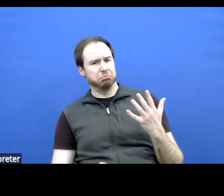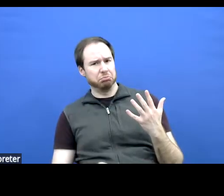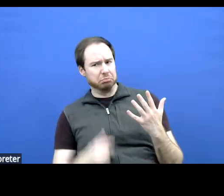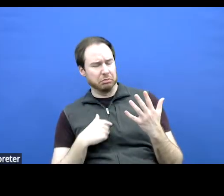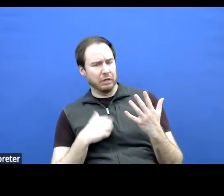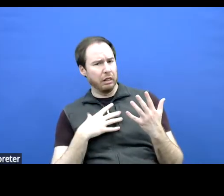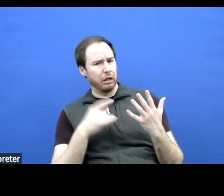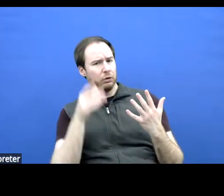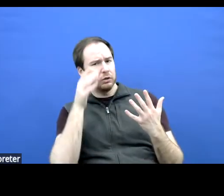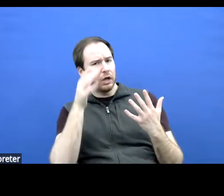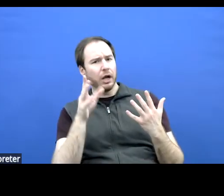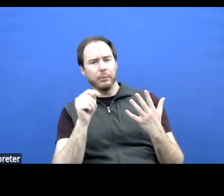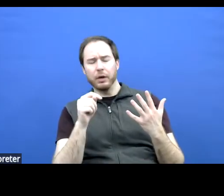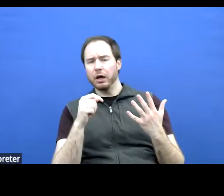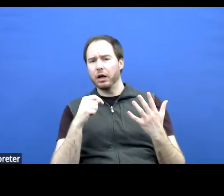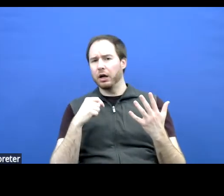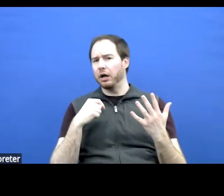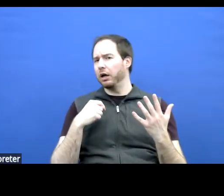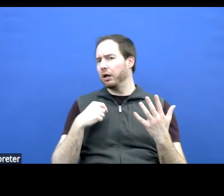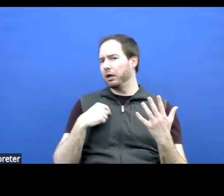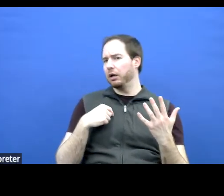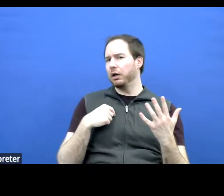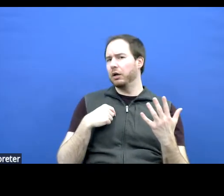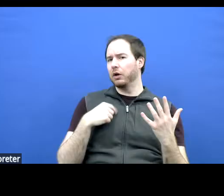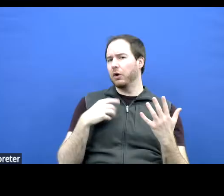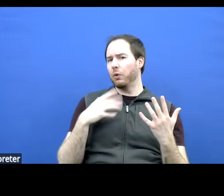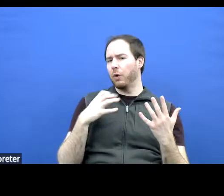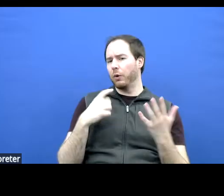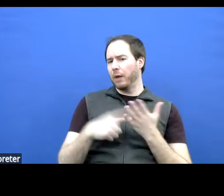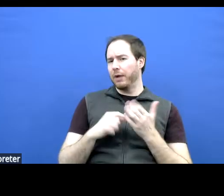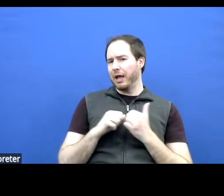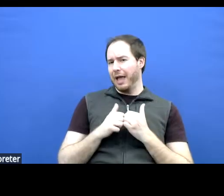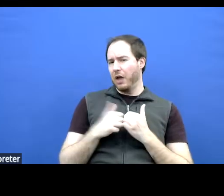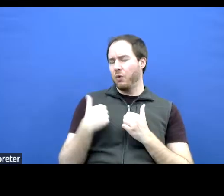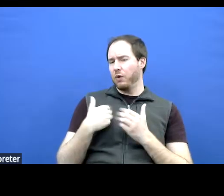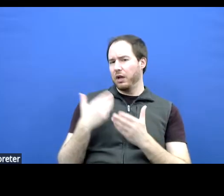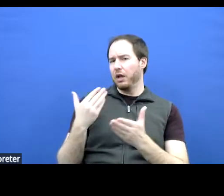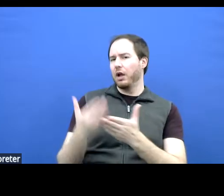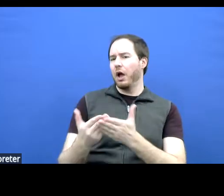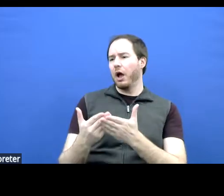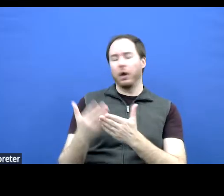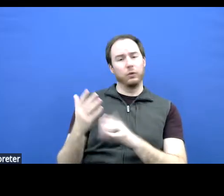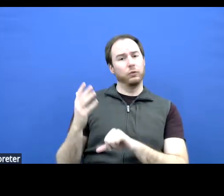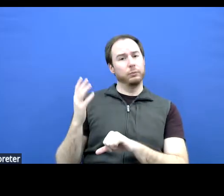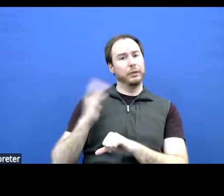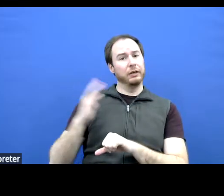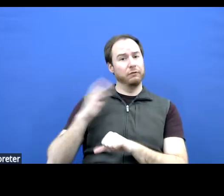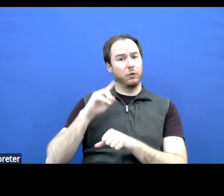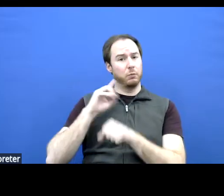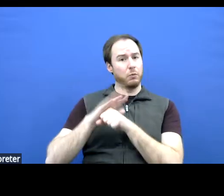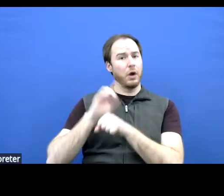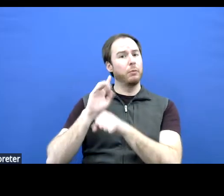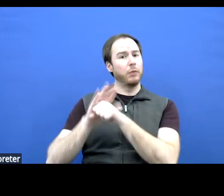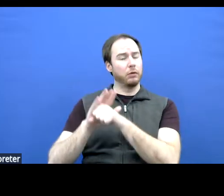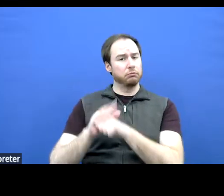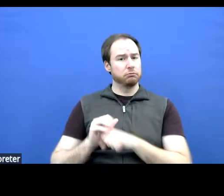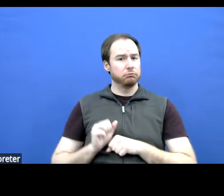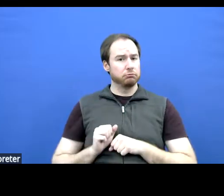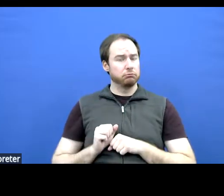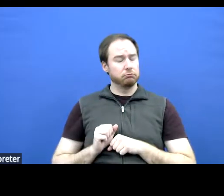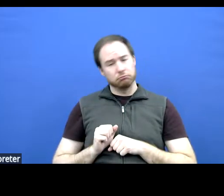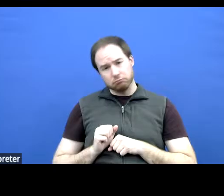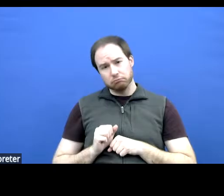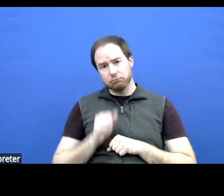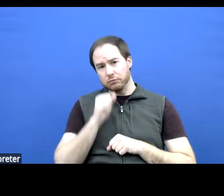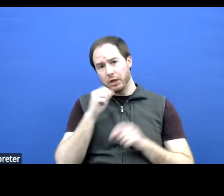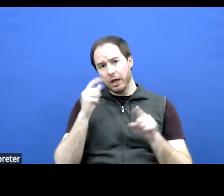like the idea, but I'm just how we got here and what we were led to believe in the past that some of it didn't come